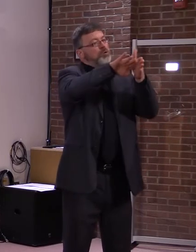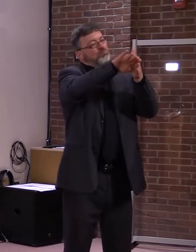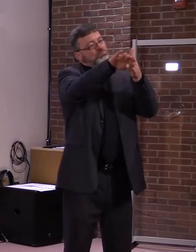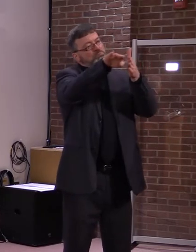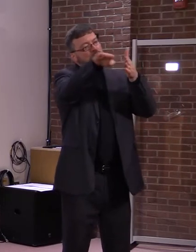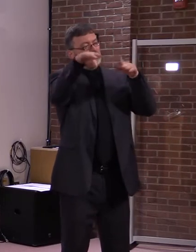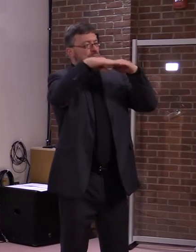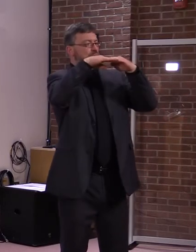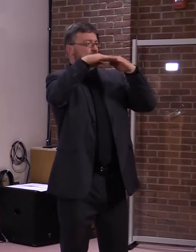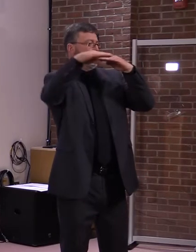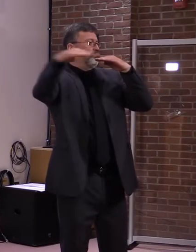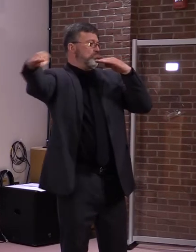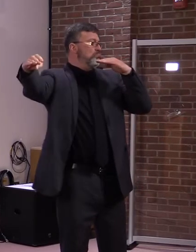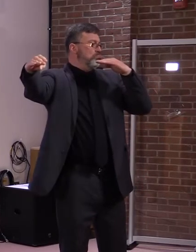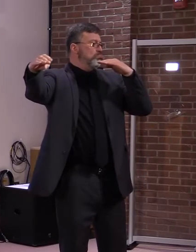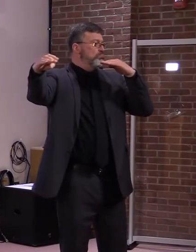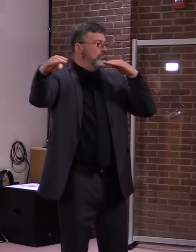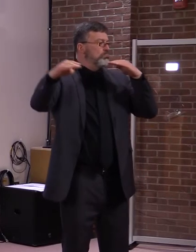But number two,